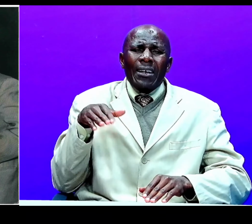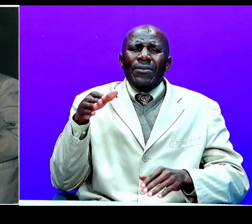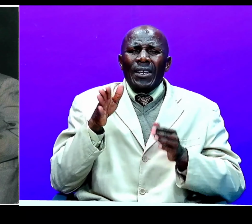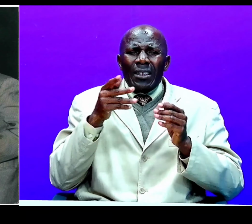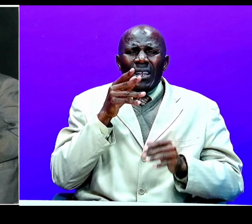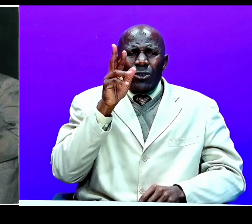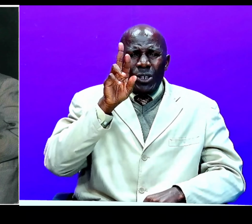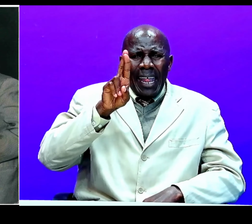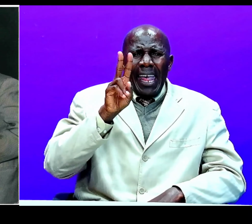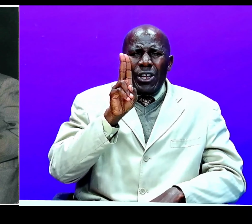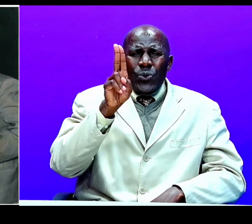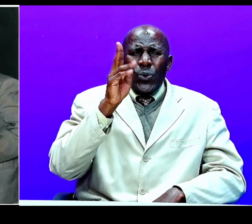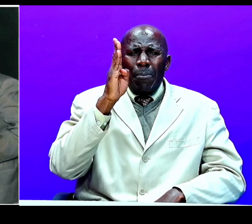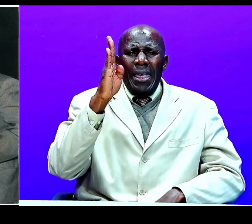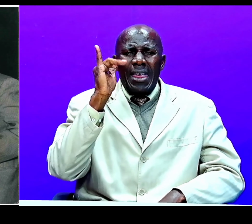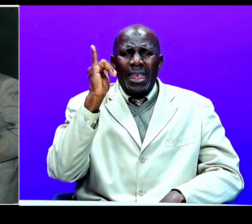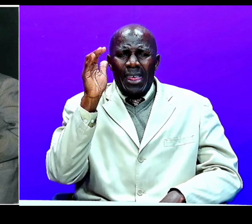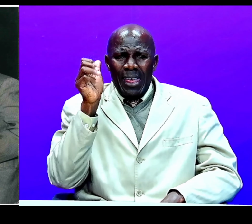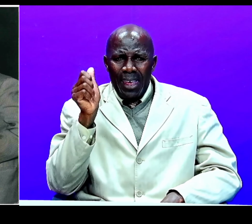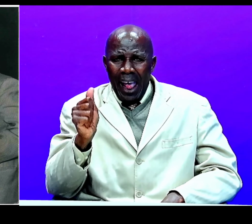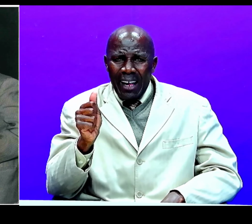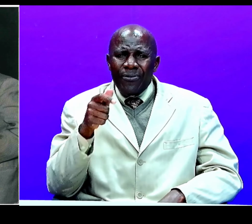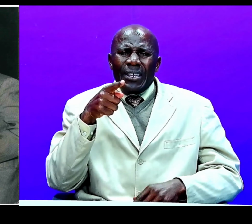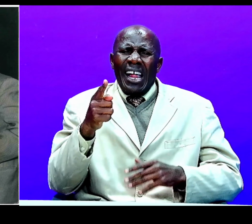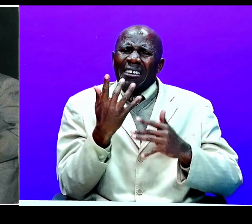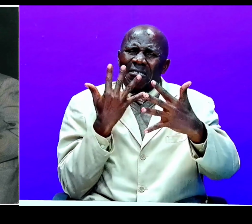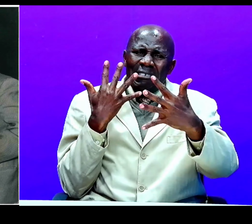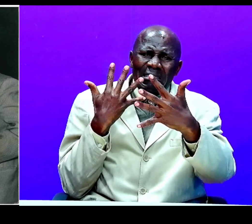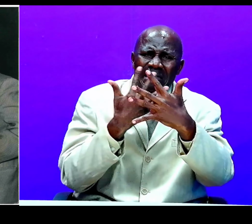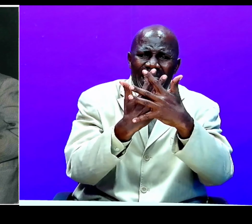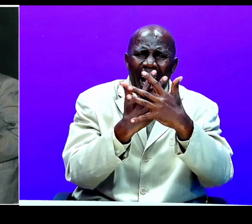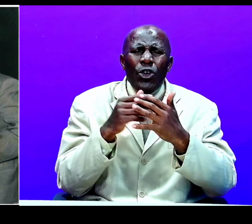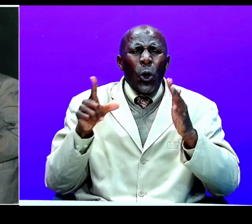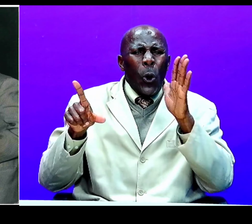and Matiba and Rubia were arrested.